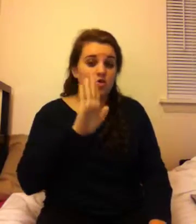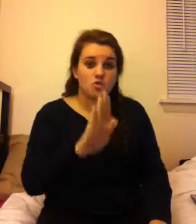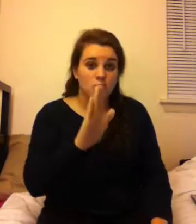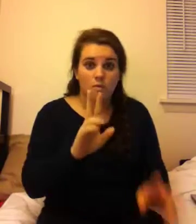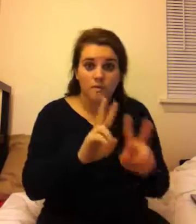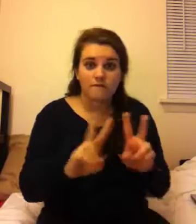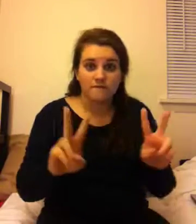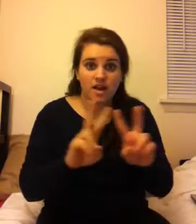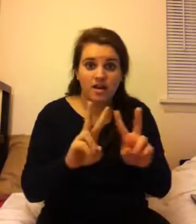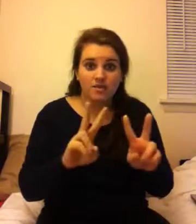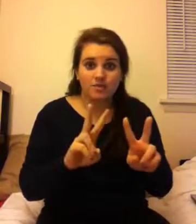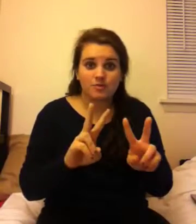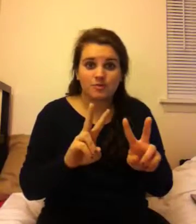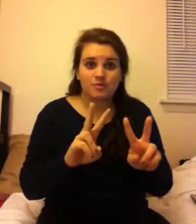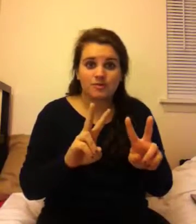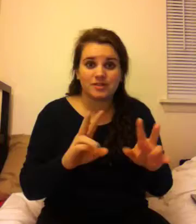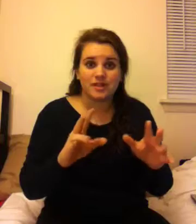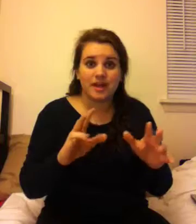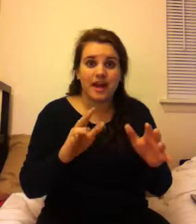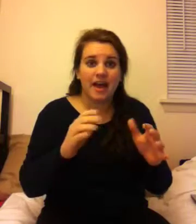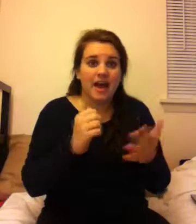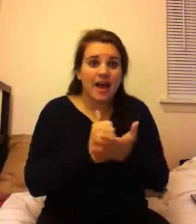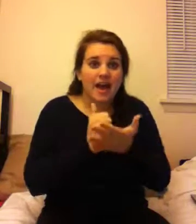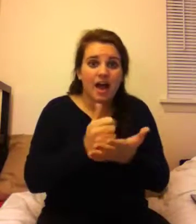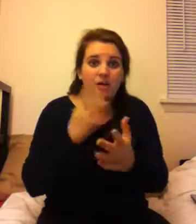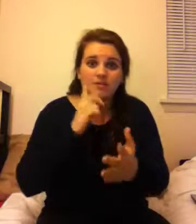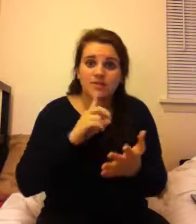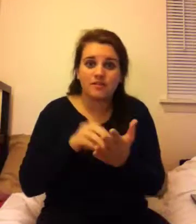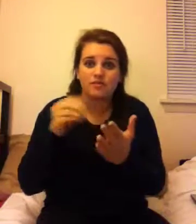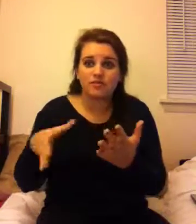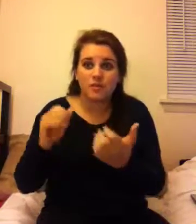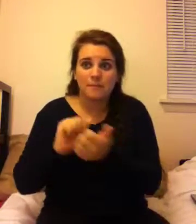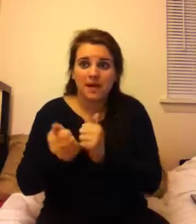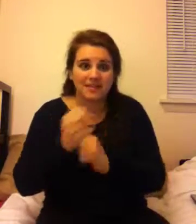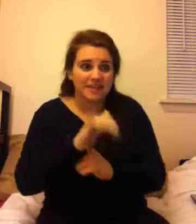aren't going to help that deaf person pass that class.